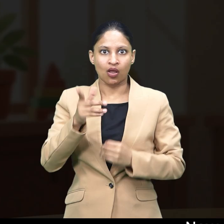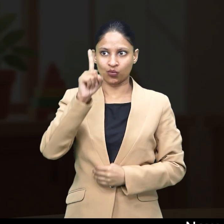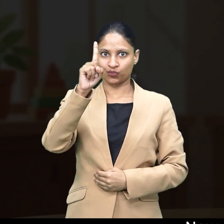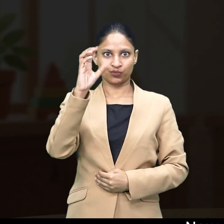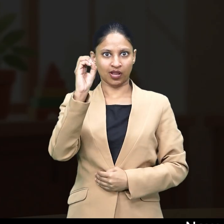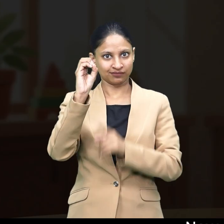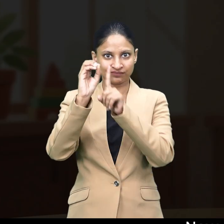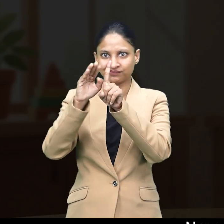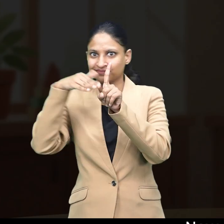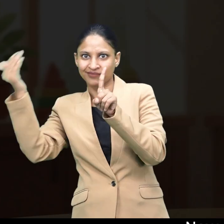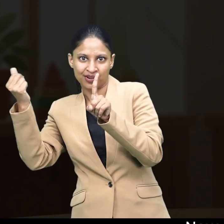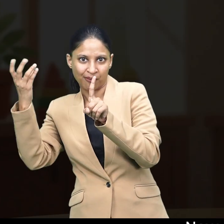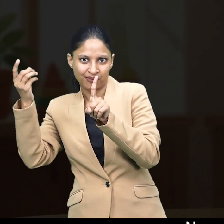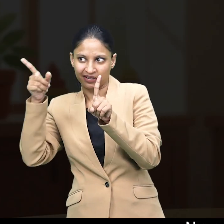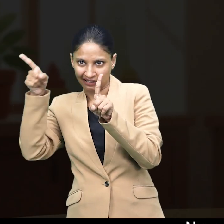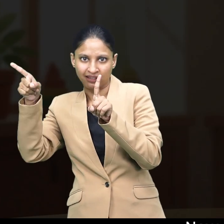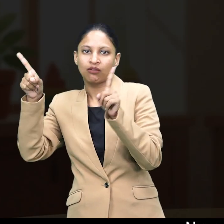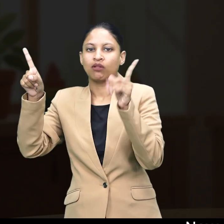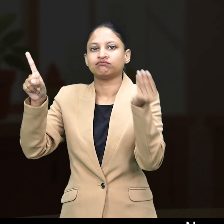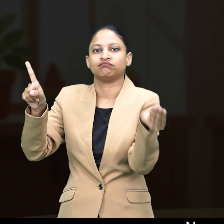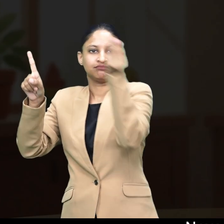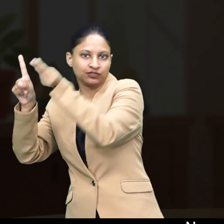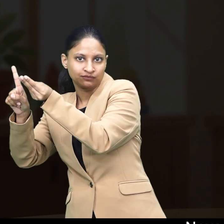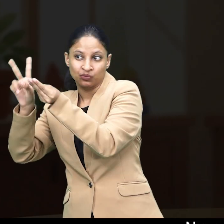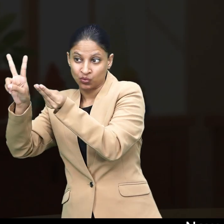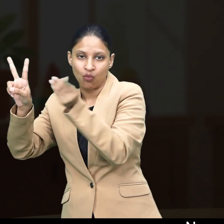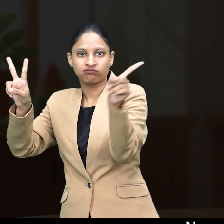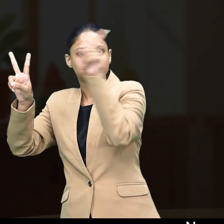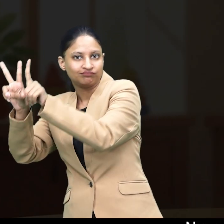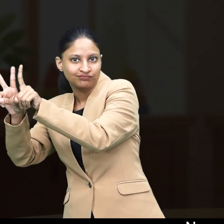Now give 1 from tens to ones.